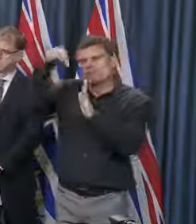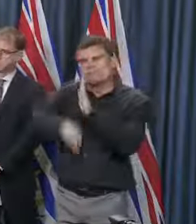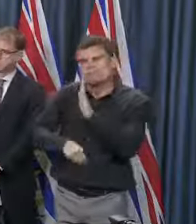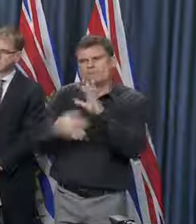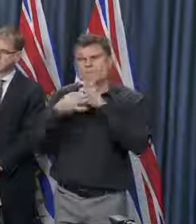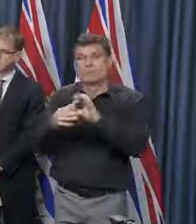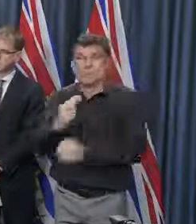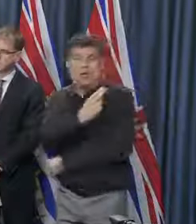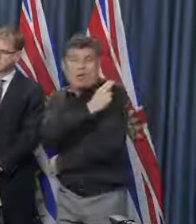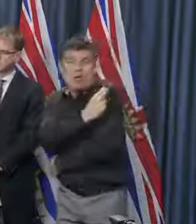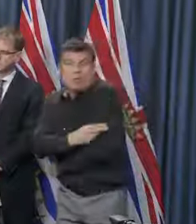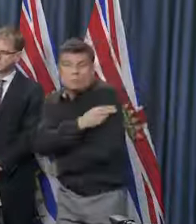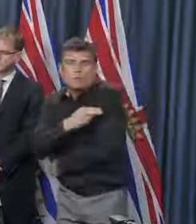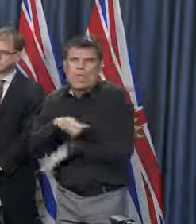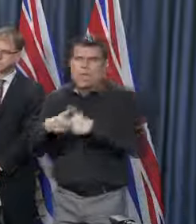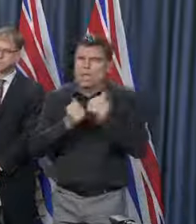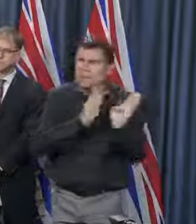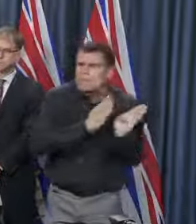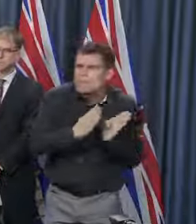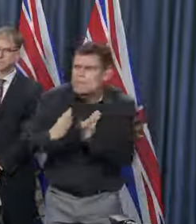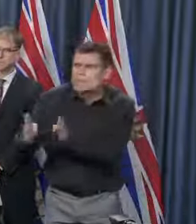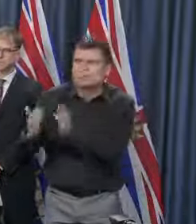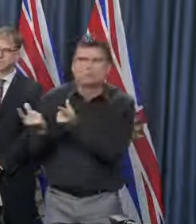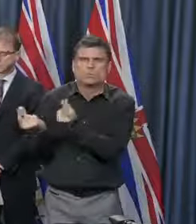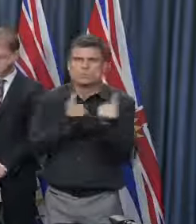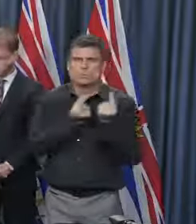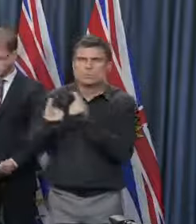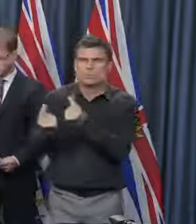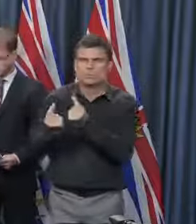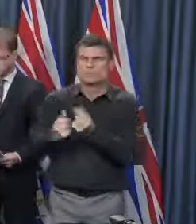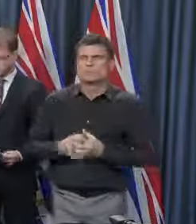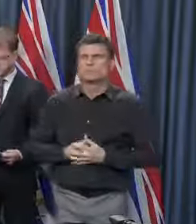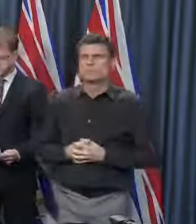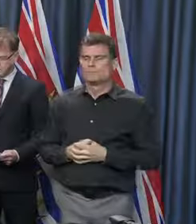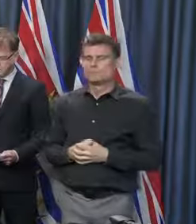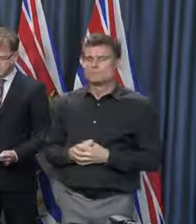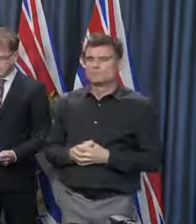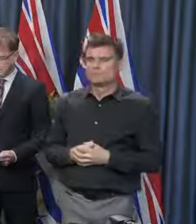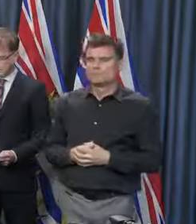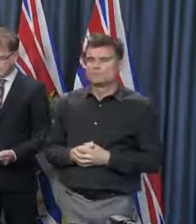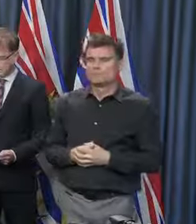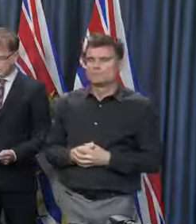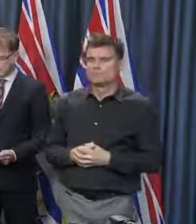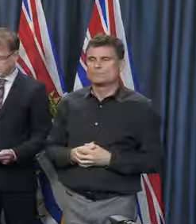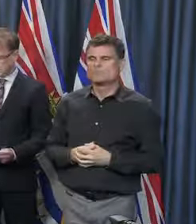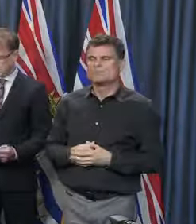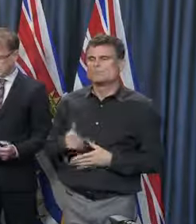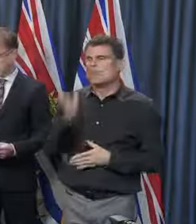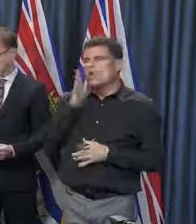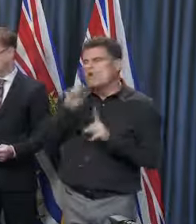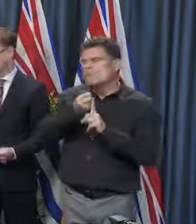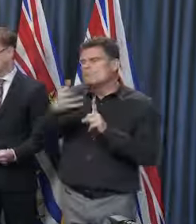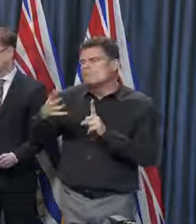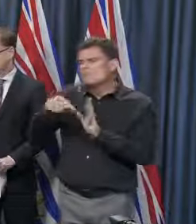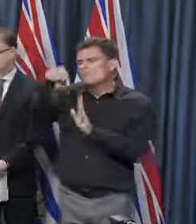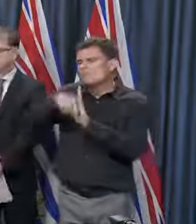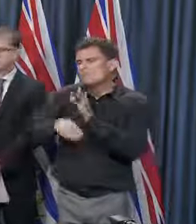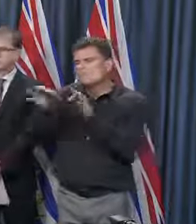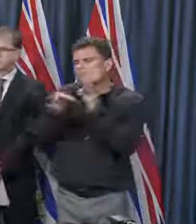the chances that we might see more people that require hospitalization, require critical care, so that we will